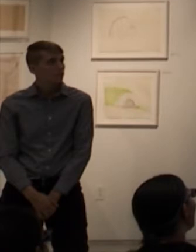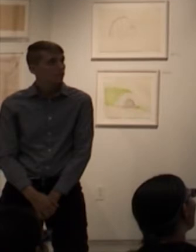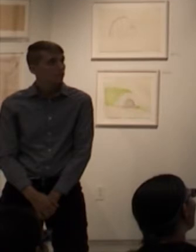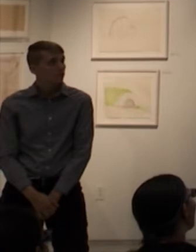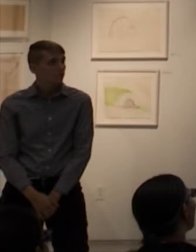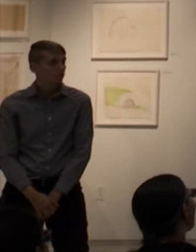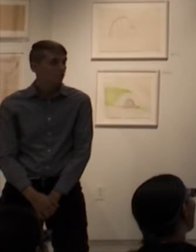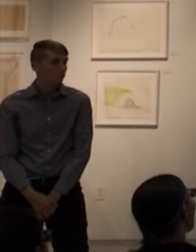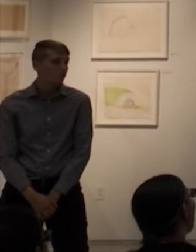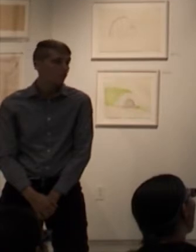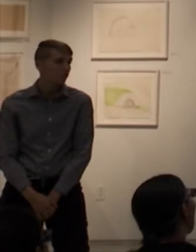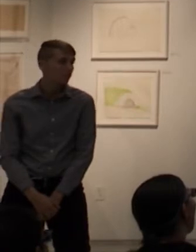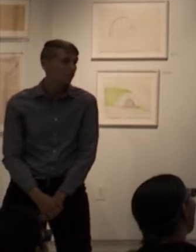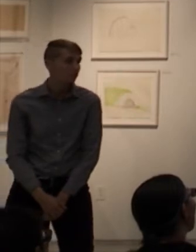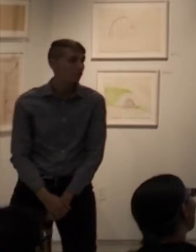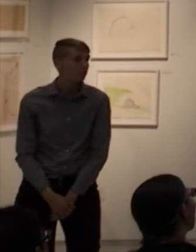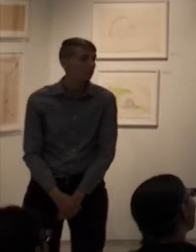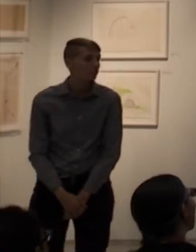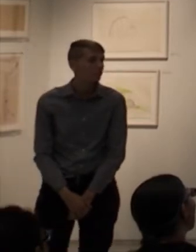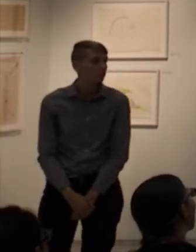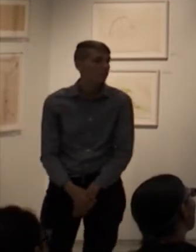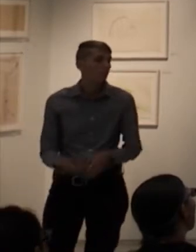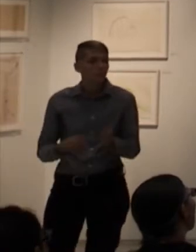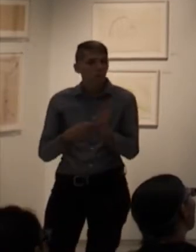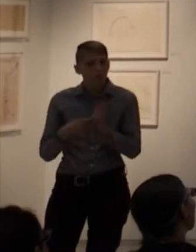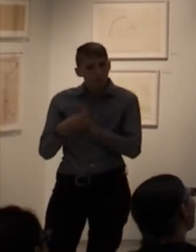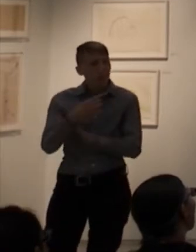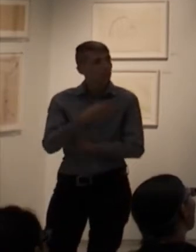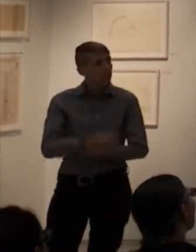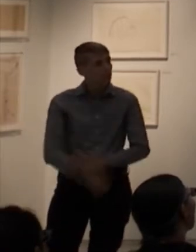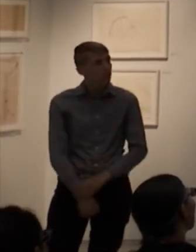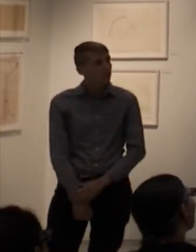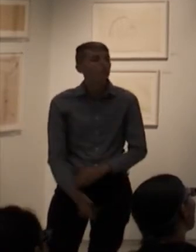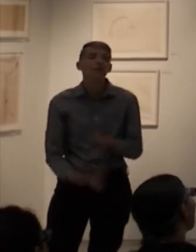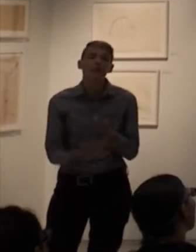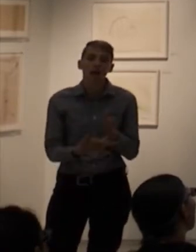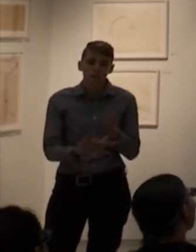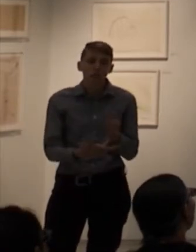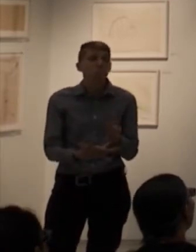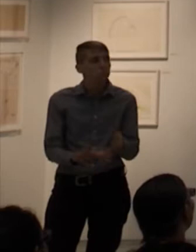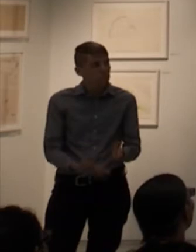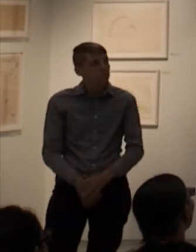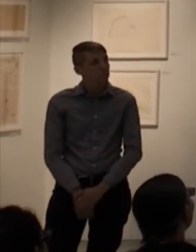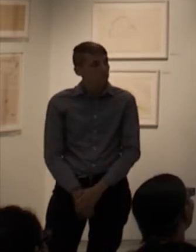Okay, the criteria, and I went over that. There's the technology.